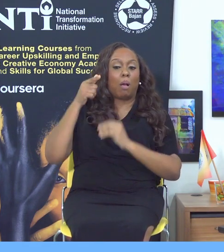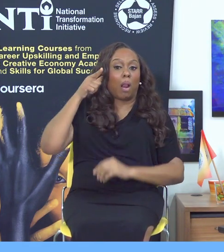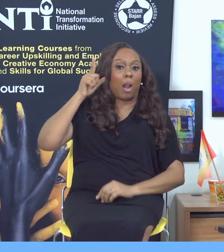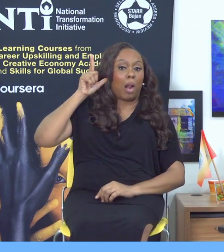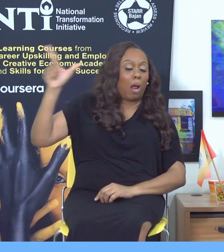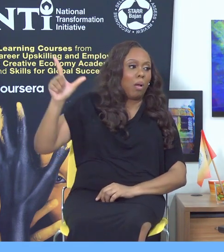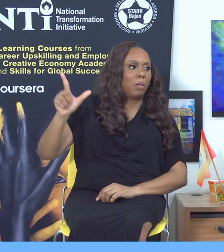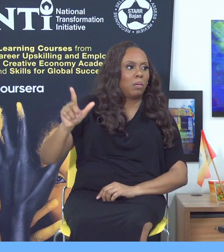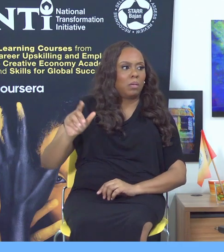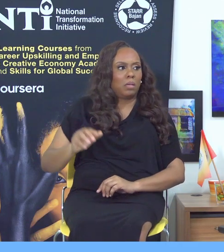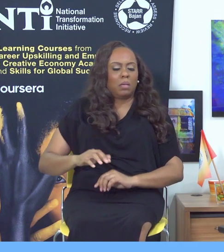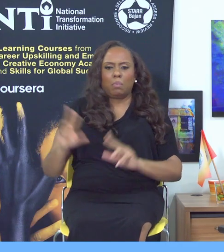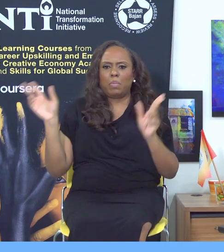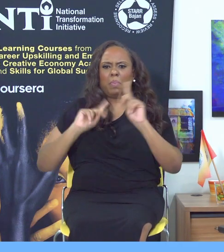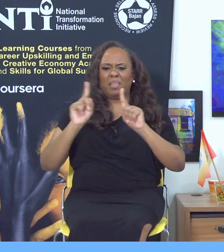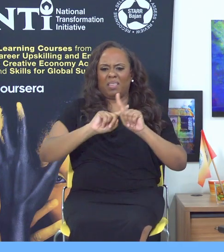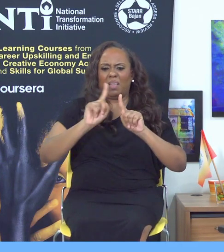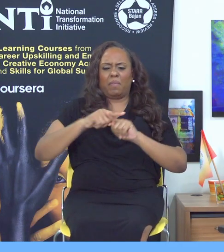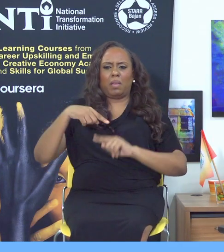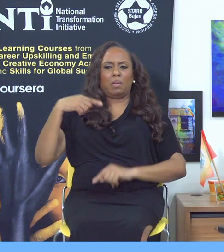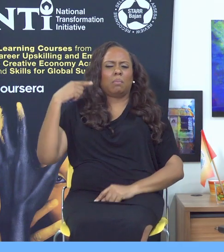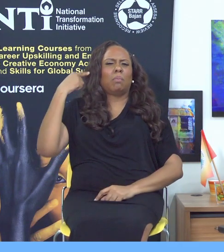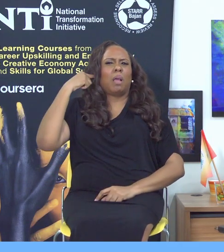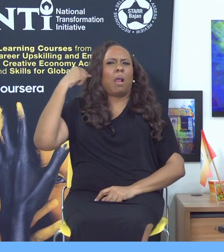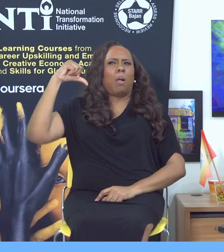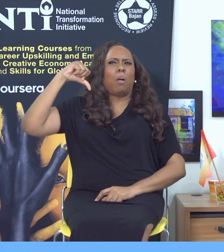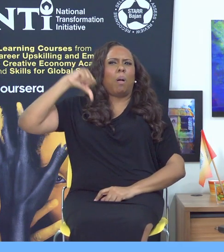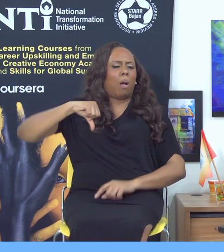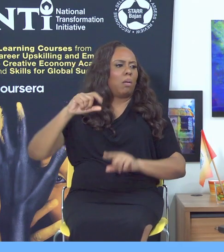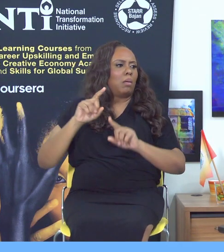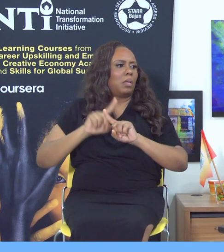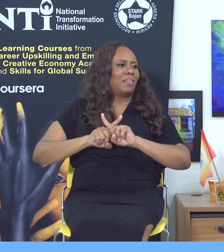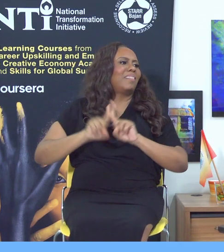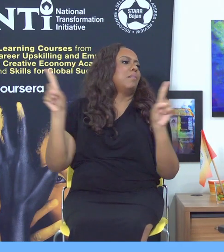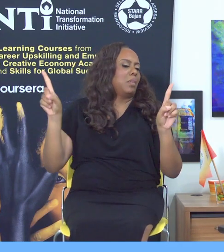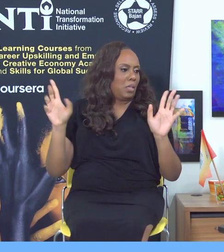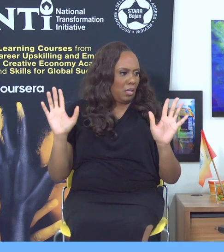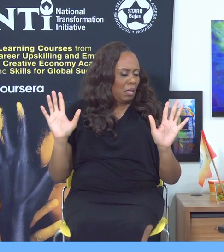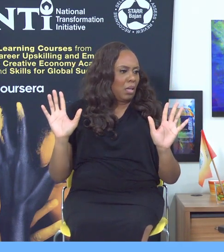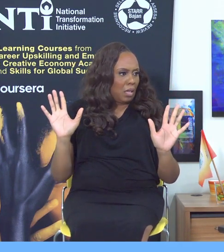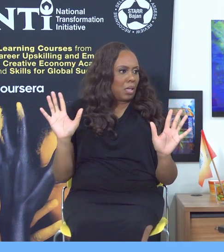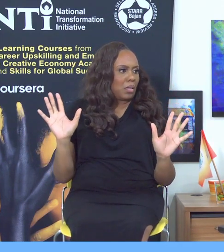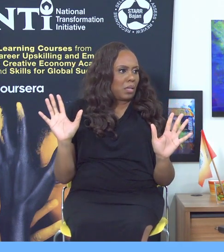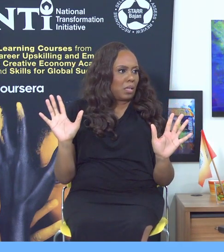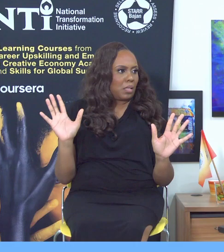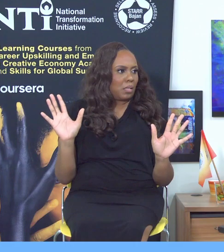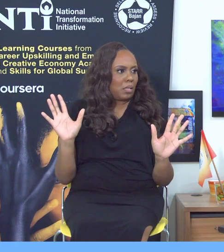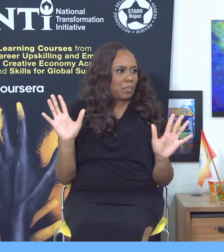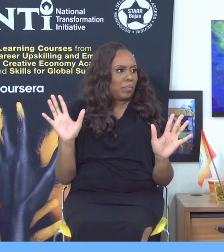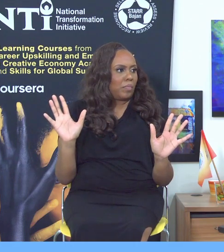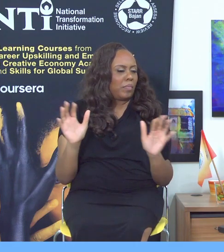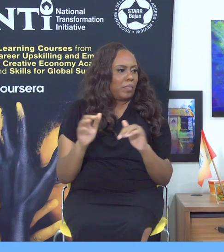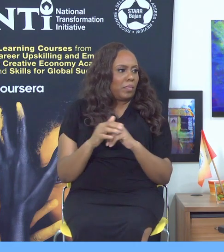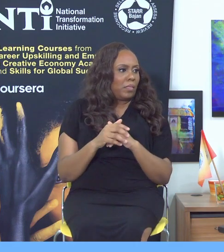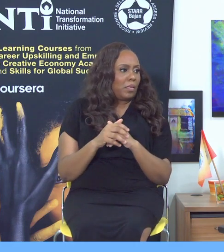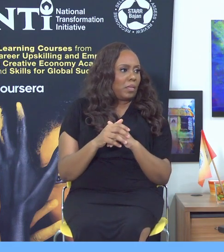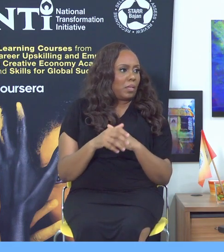everyone has hearing loss is different. My own is clarity. So how it becomes challenging for me is